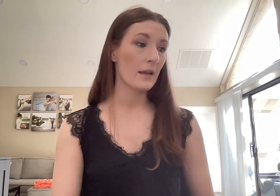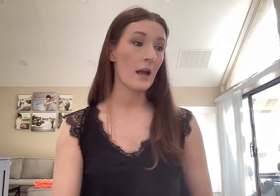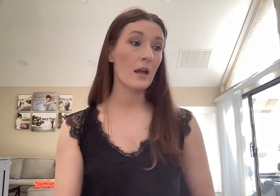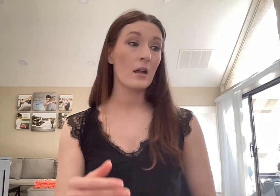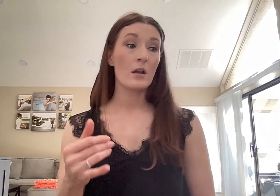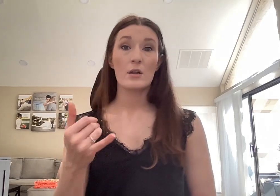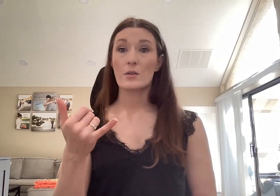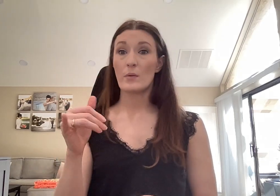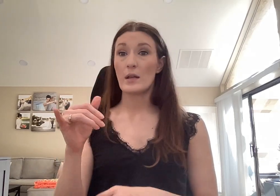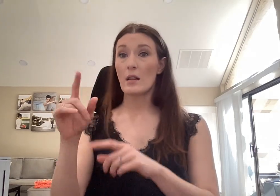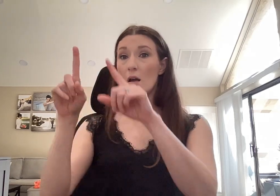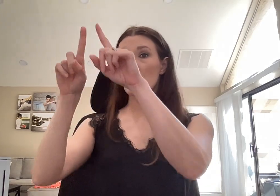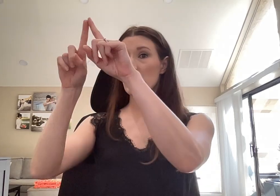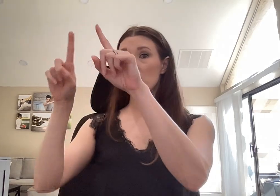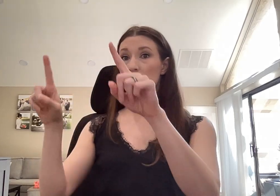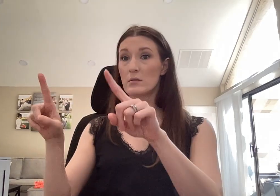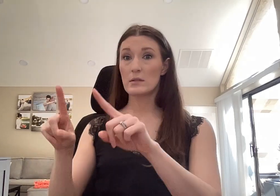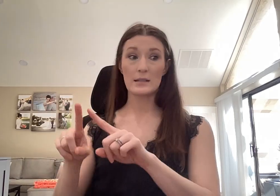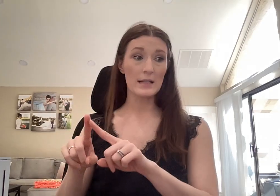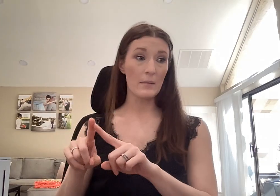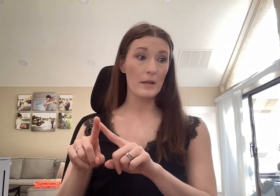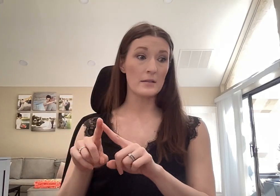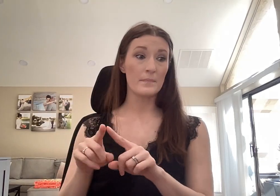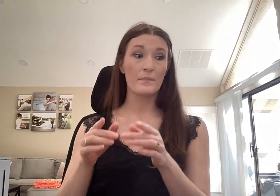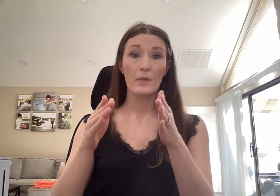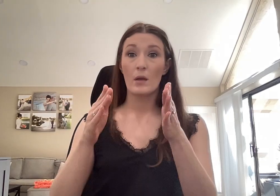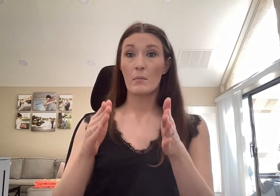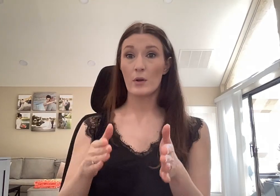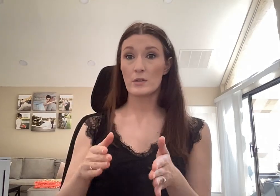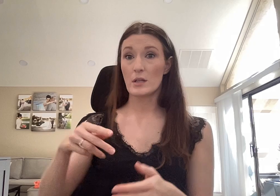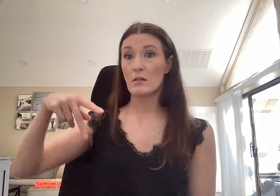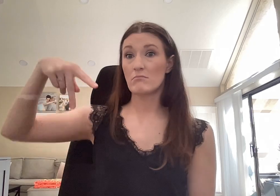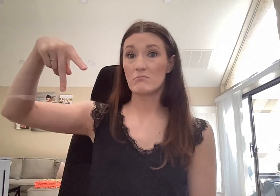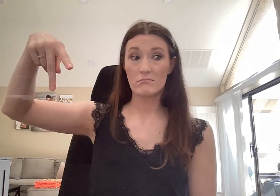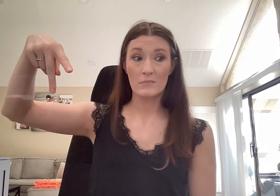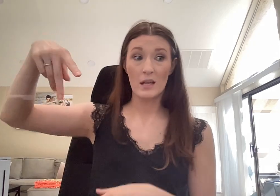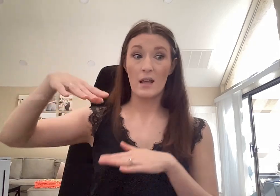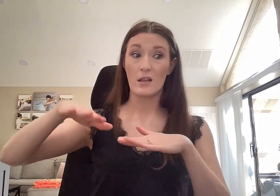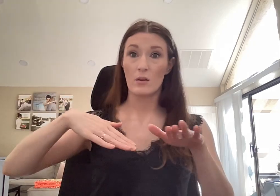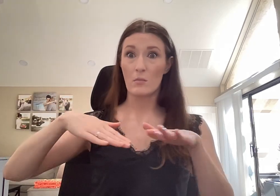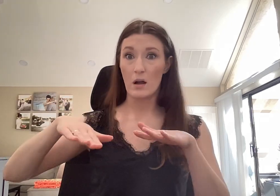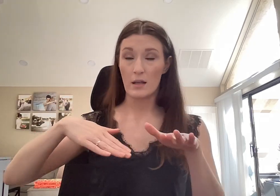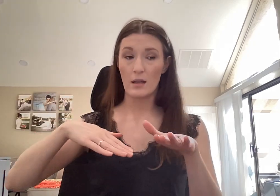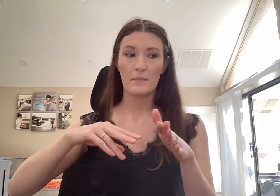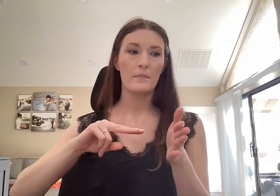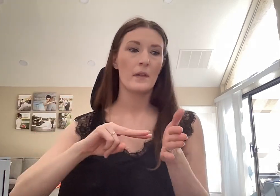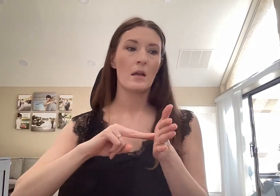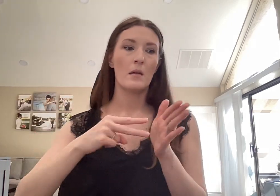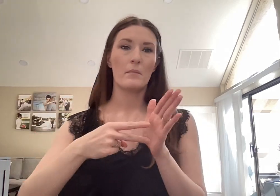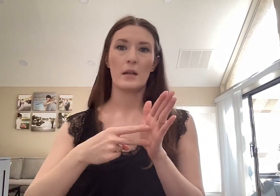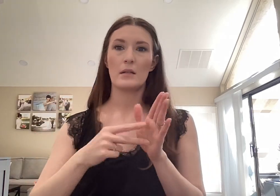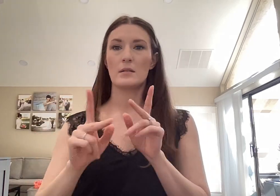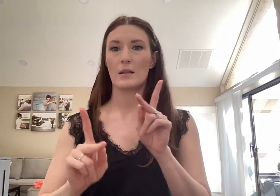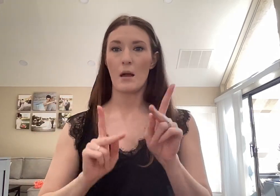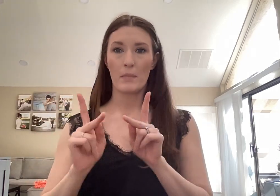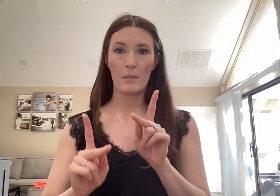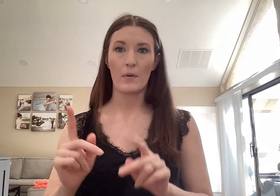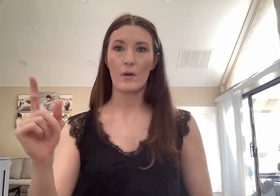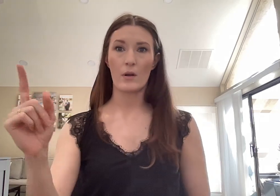Okay, so yellow, diamond, person, and they're walking means that people are